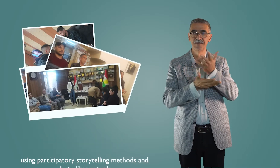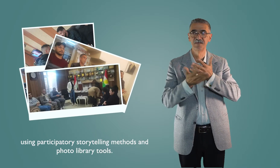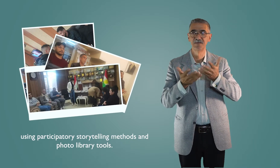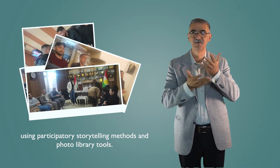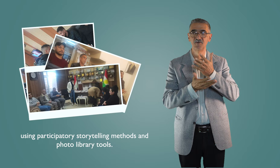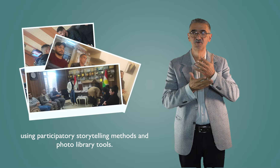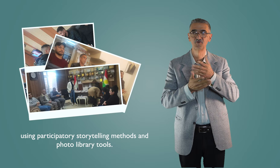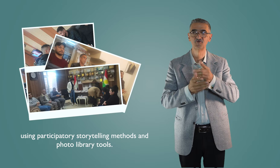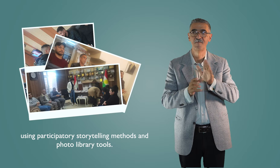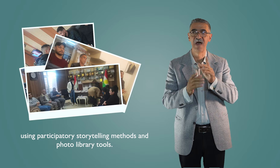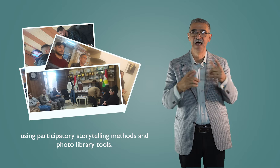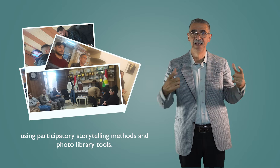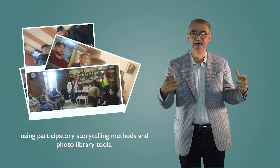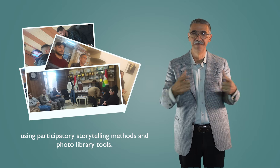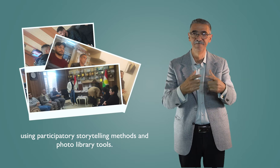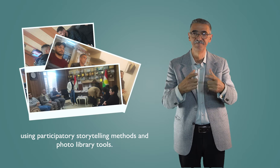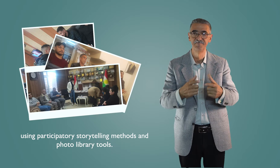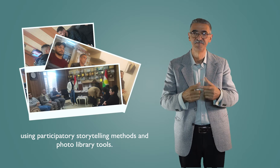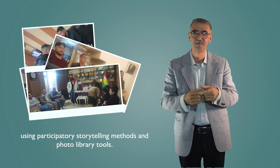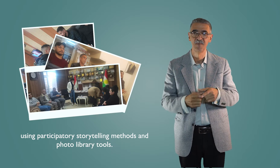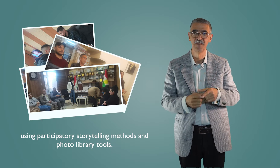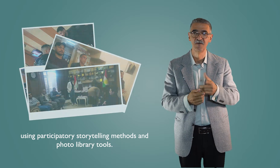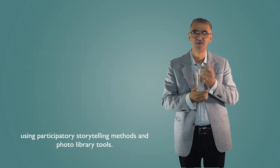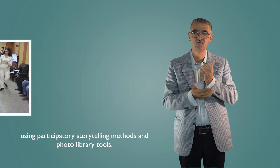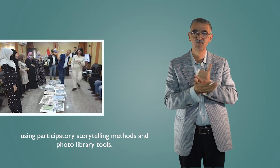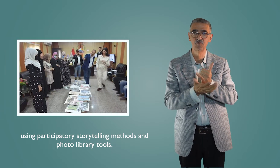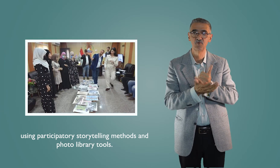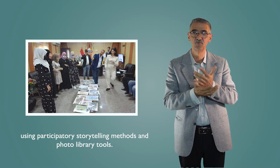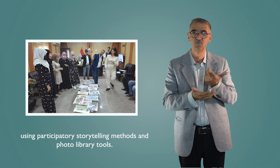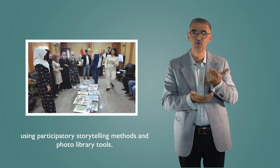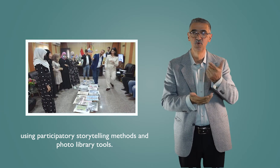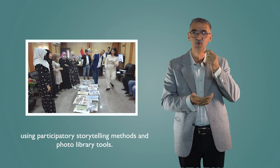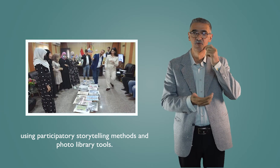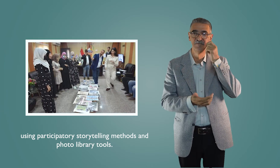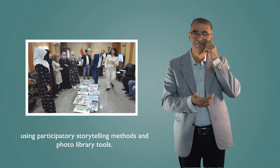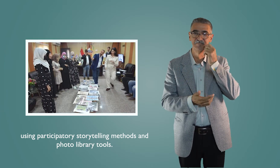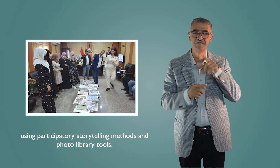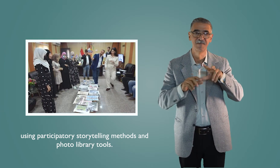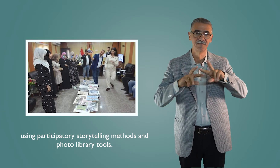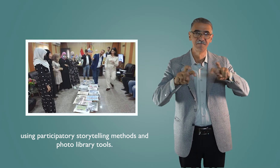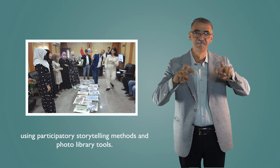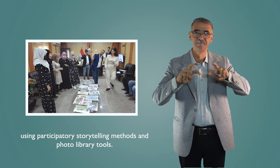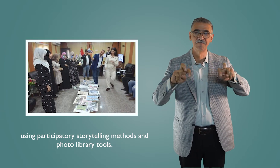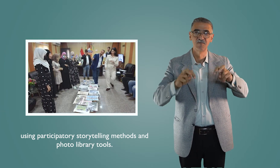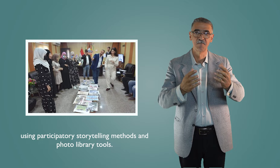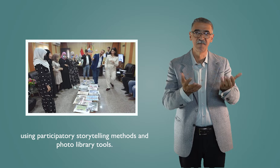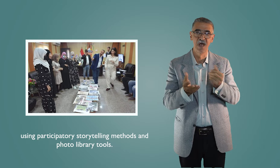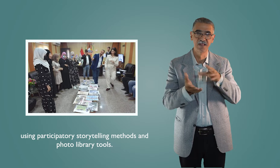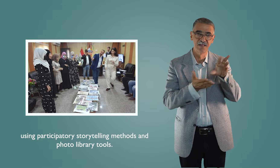using participatory storytelling methods and photo library tools.